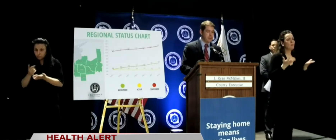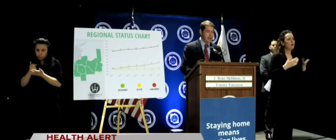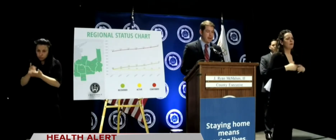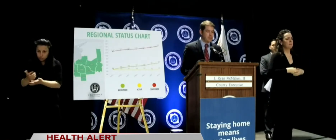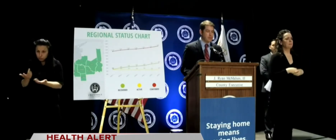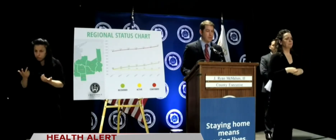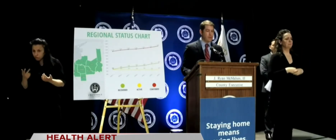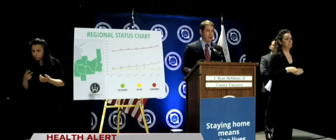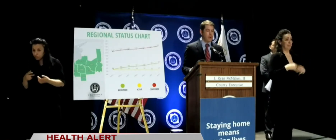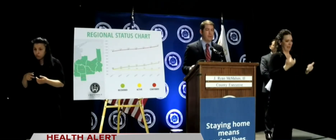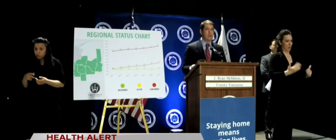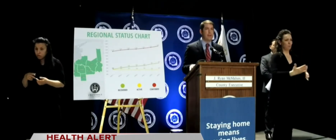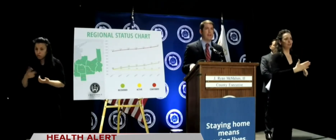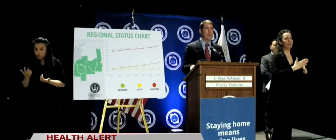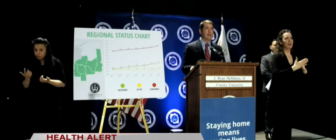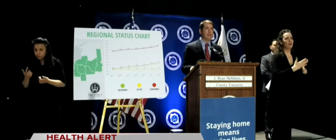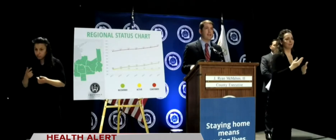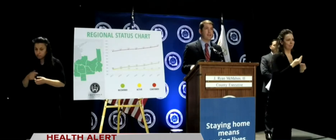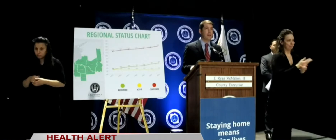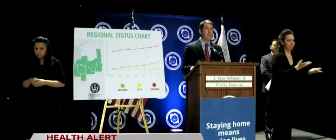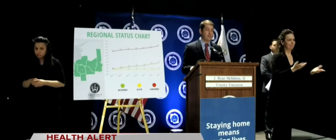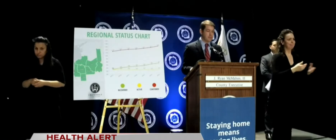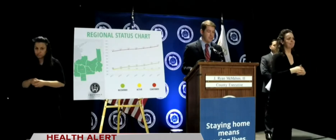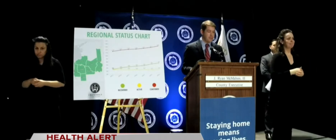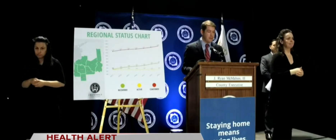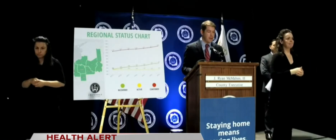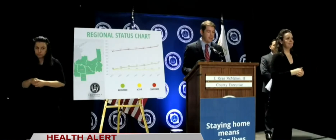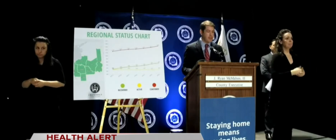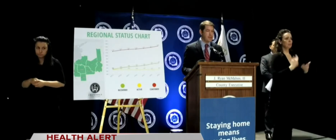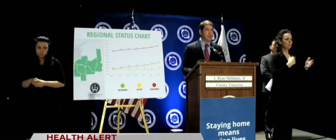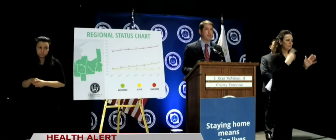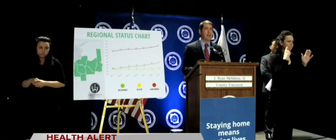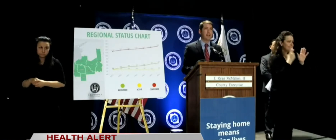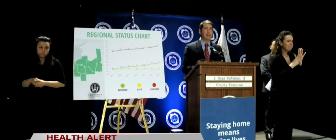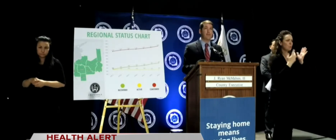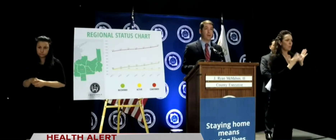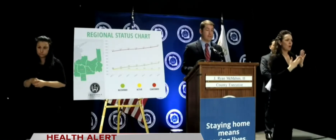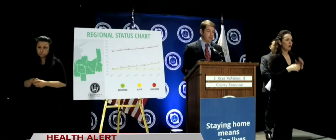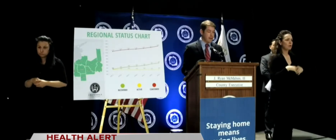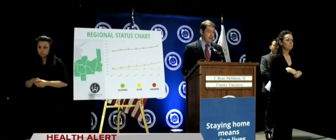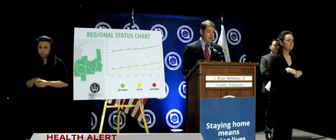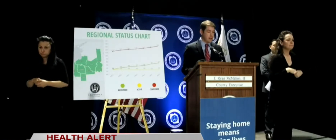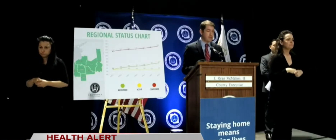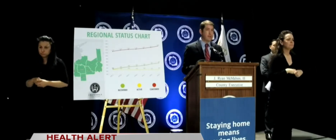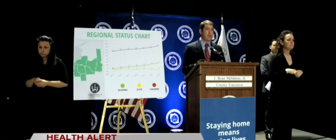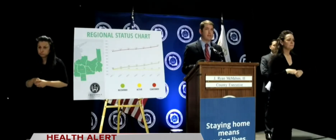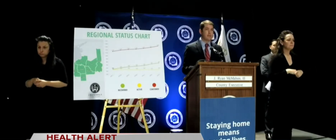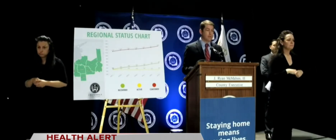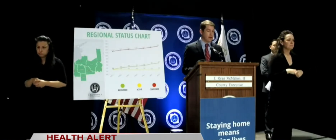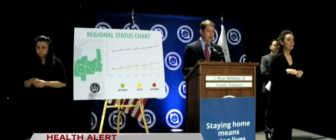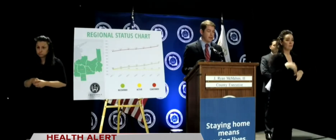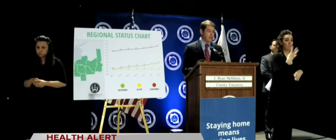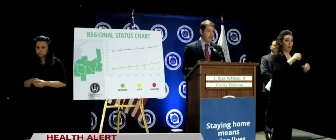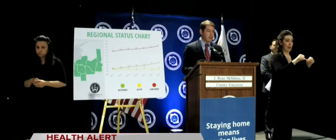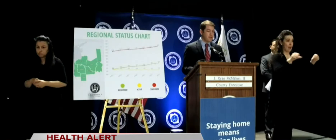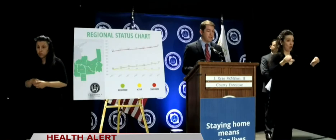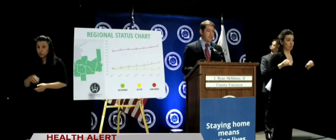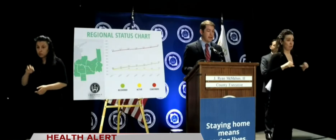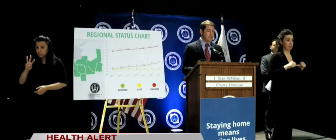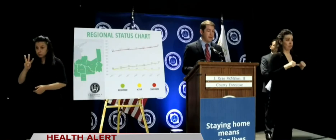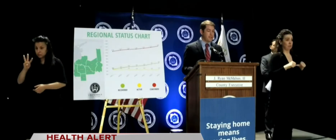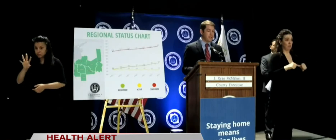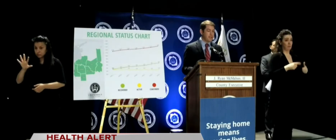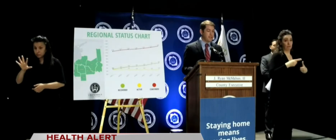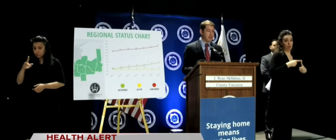those with you now. So overall, they have identified 35 specific recommendations in 4 different areas. I'll cover the 4 areas. First